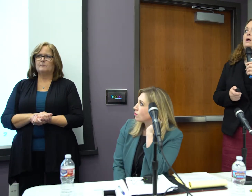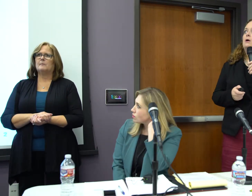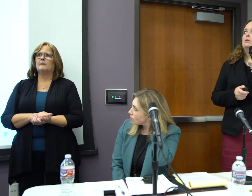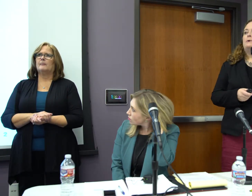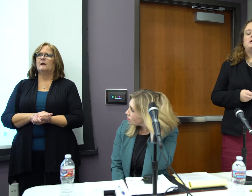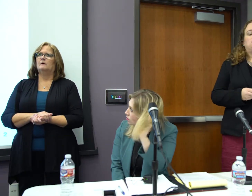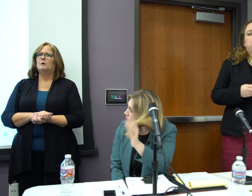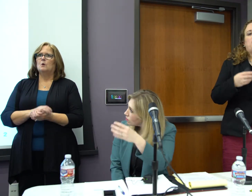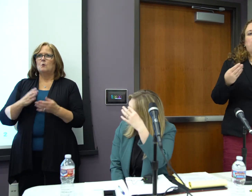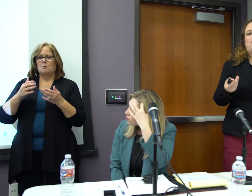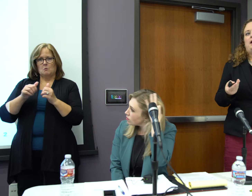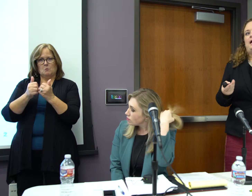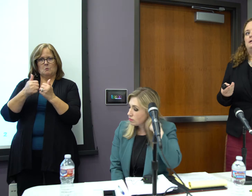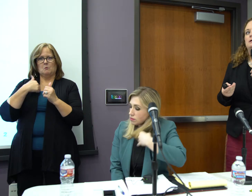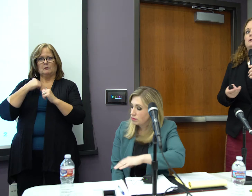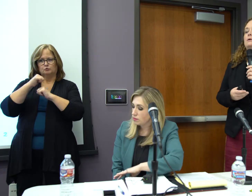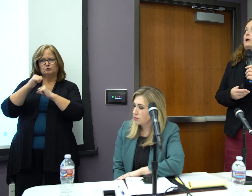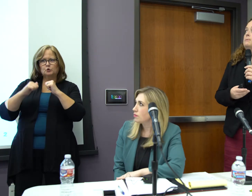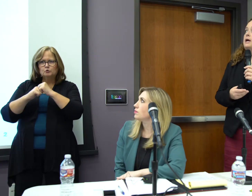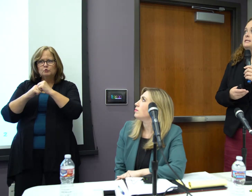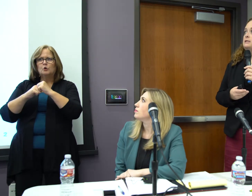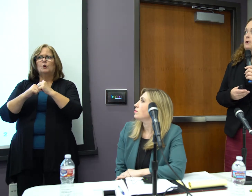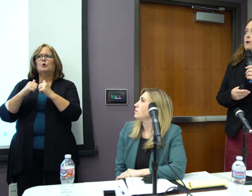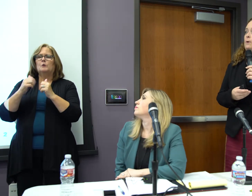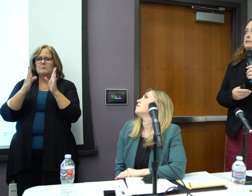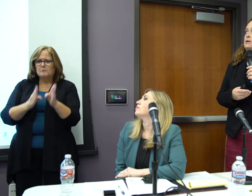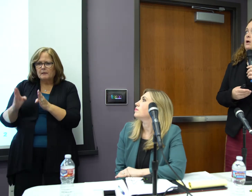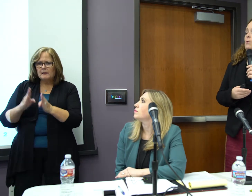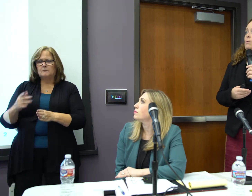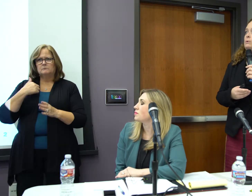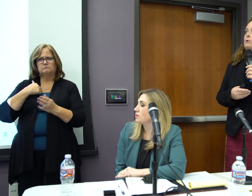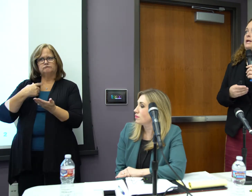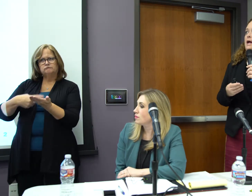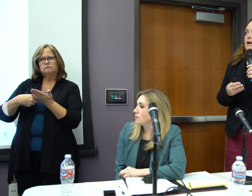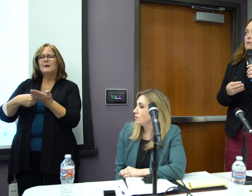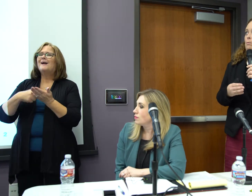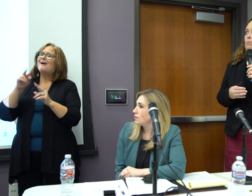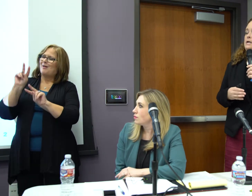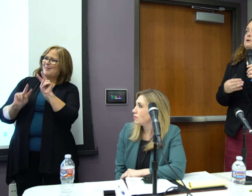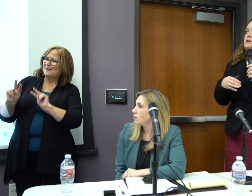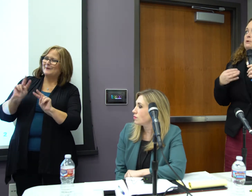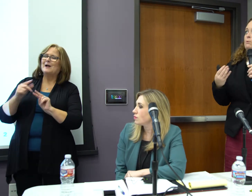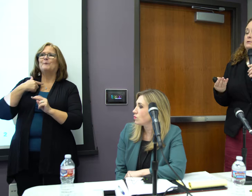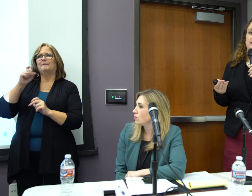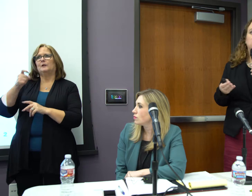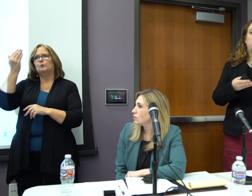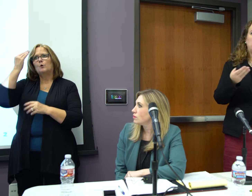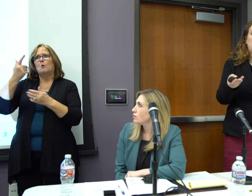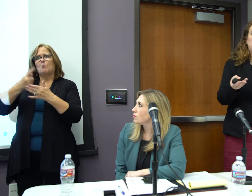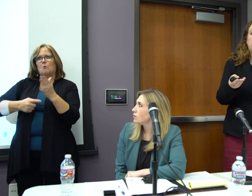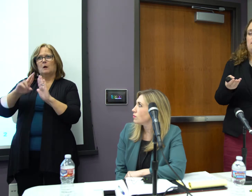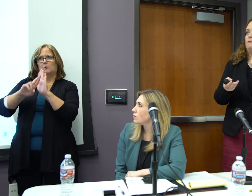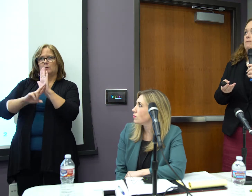So the way I structured kind of what I had planned to talk about was looking at, we need to understand what the rule says, which